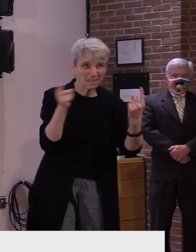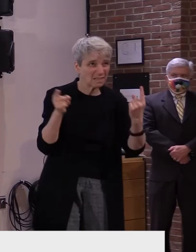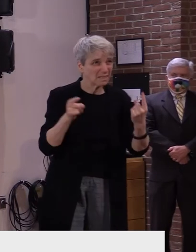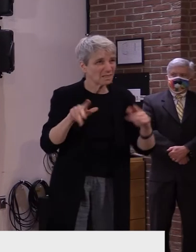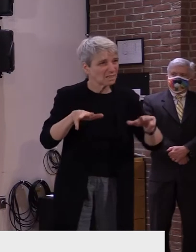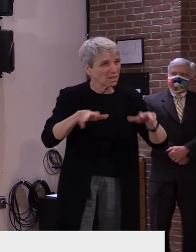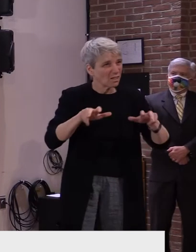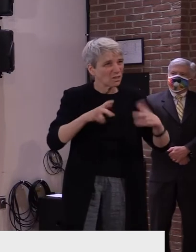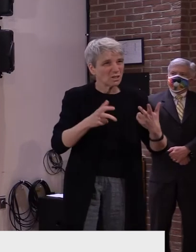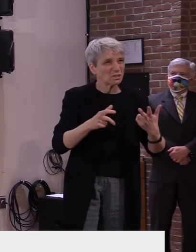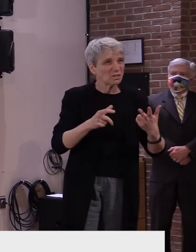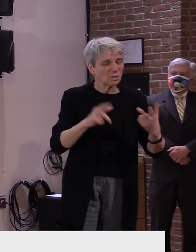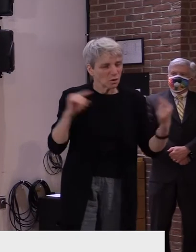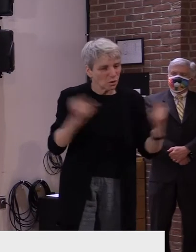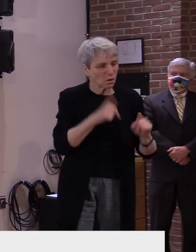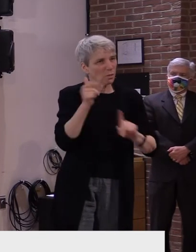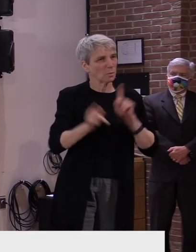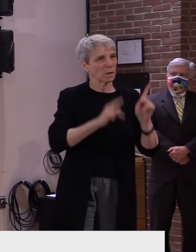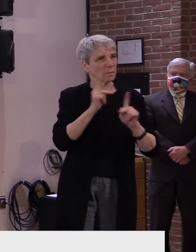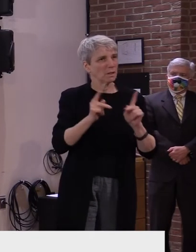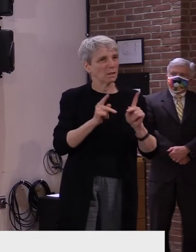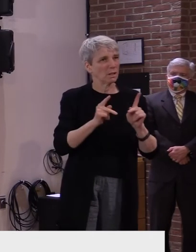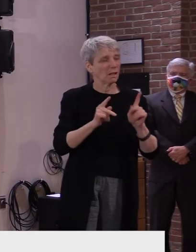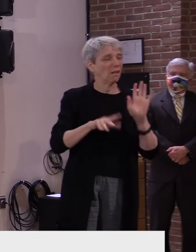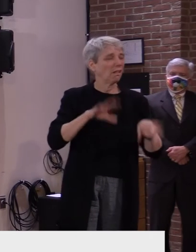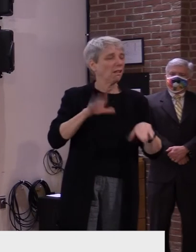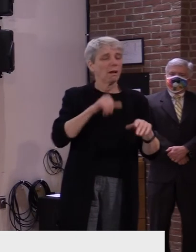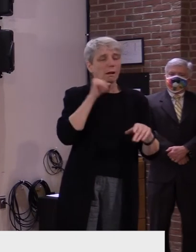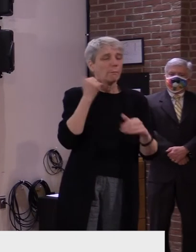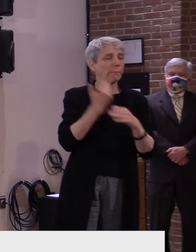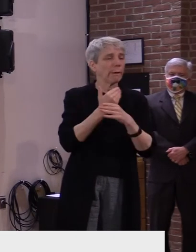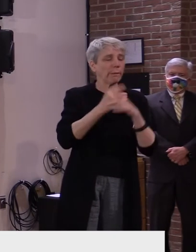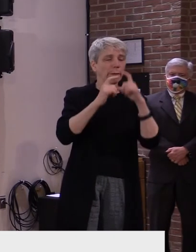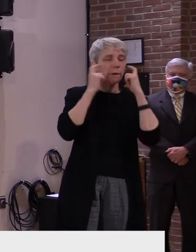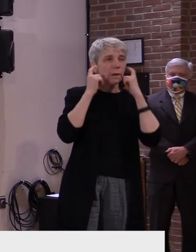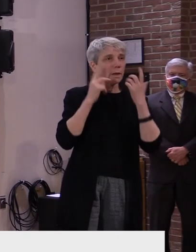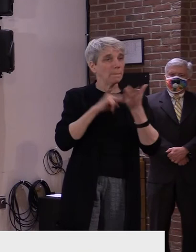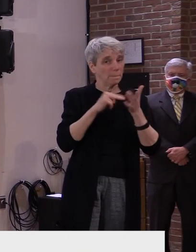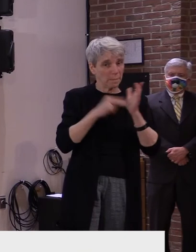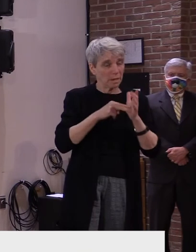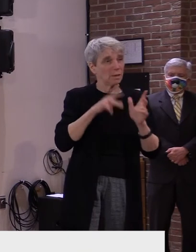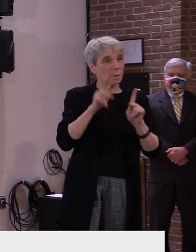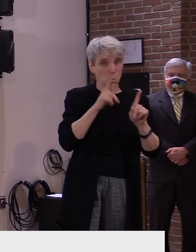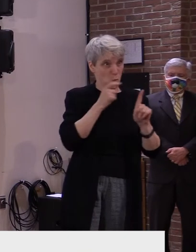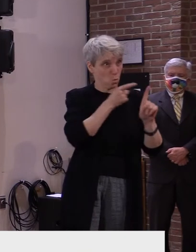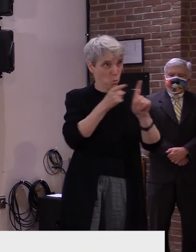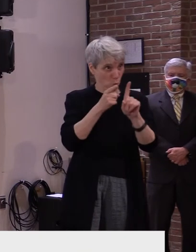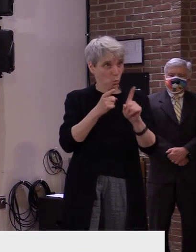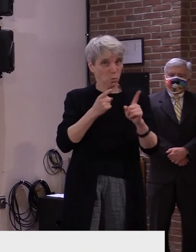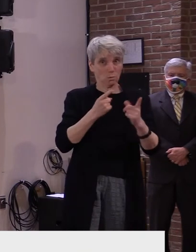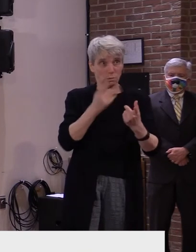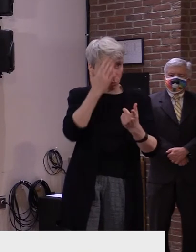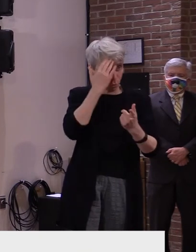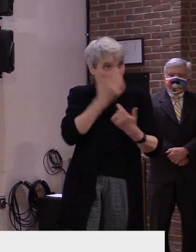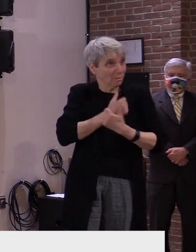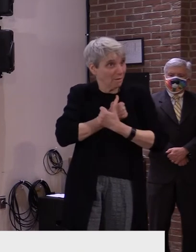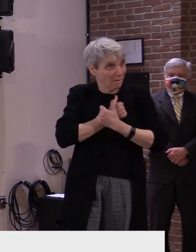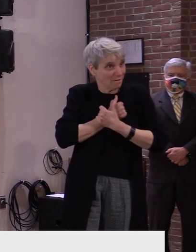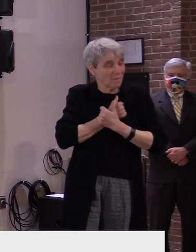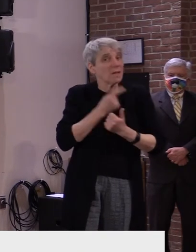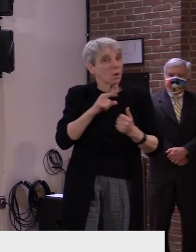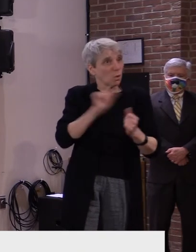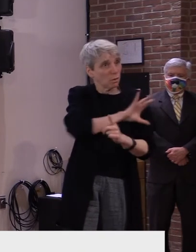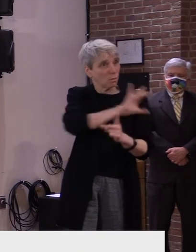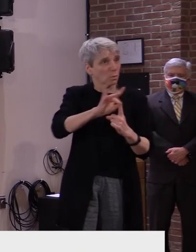dangerous to the rest of us it puts people you know and in many cases people you love at much higher